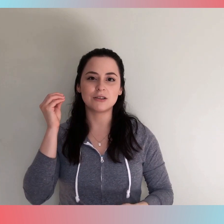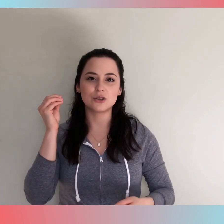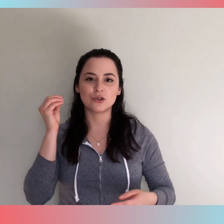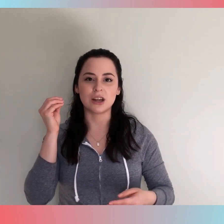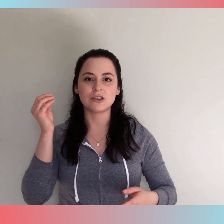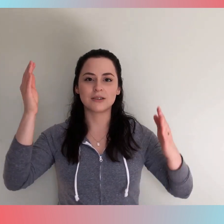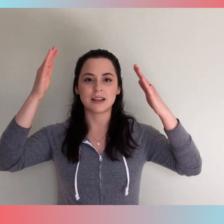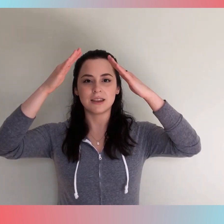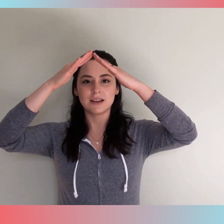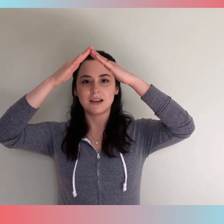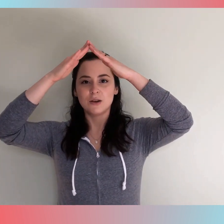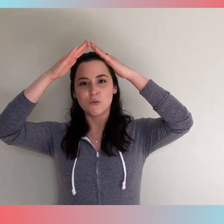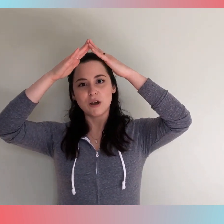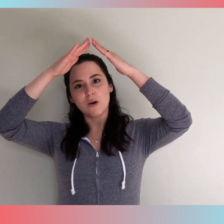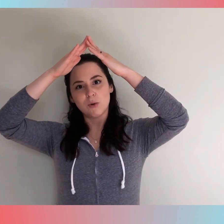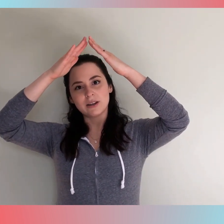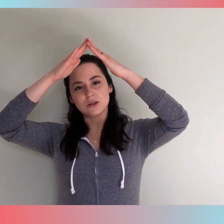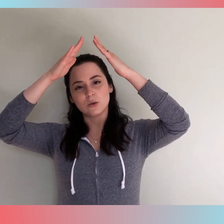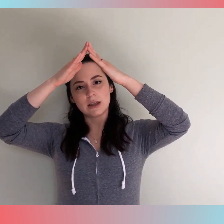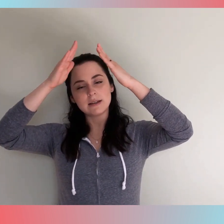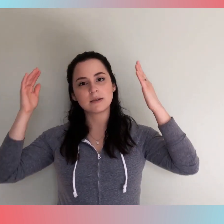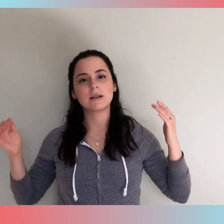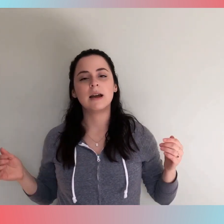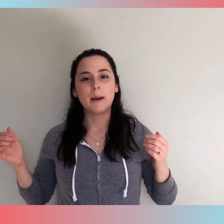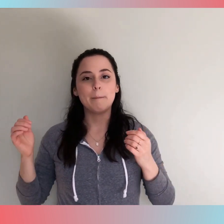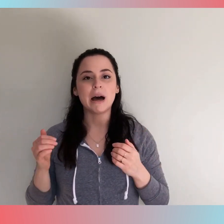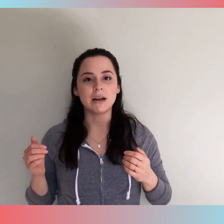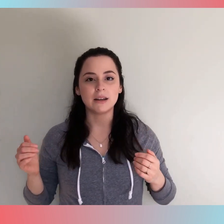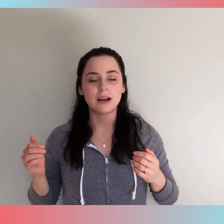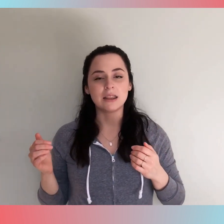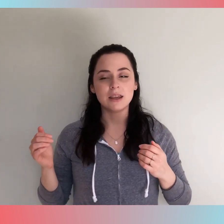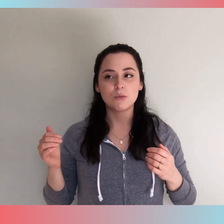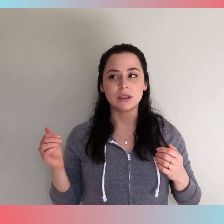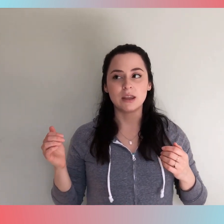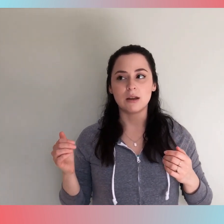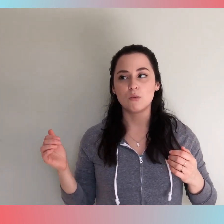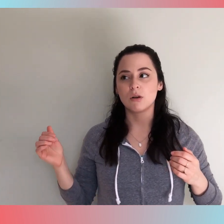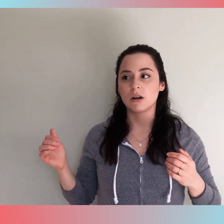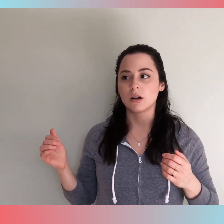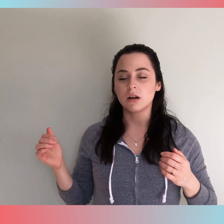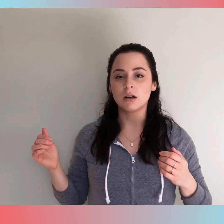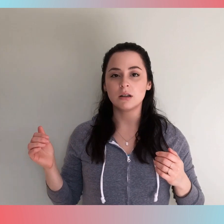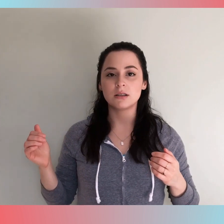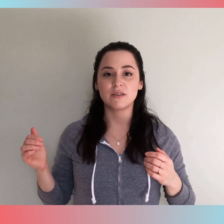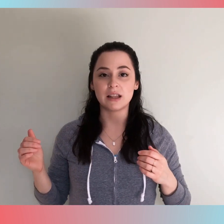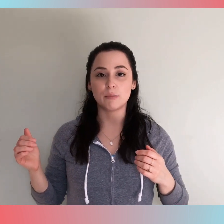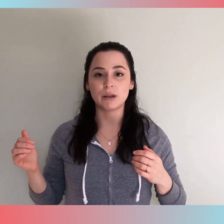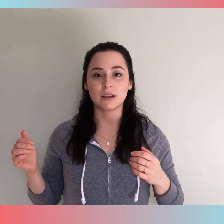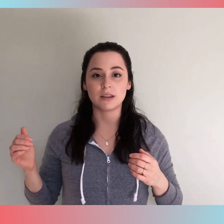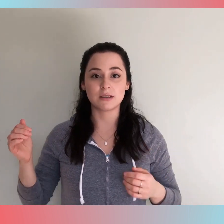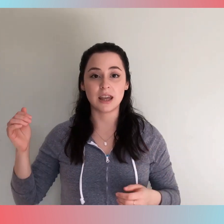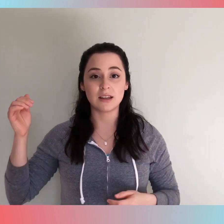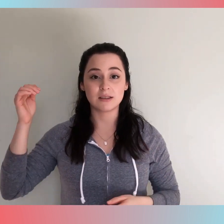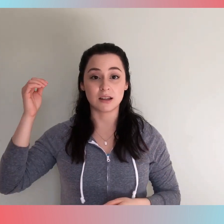little strange because I think we all want to do this, but I think when they were developing this hand